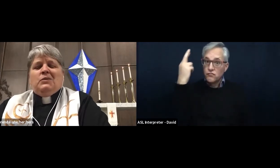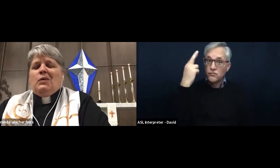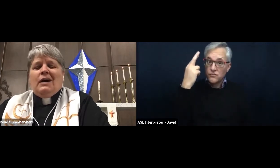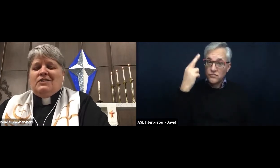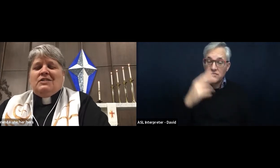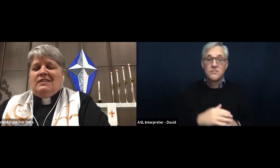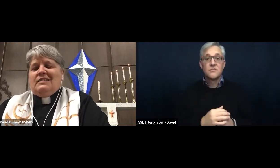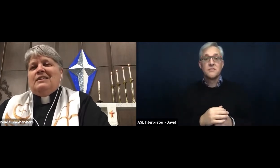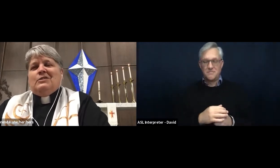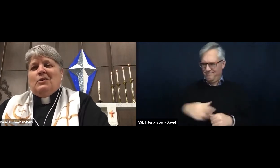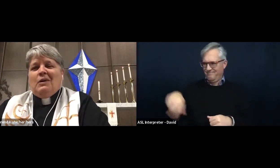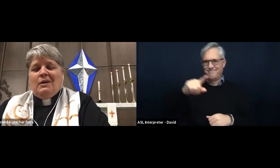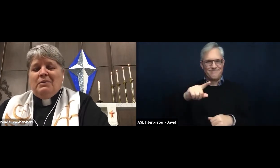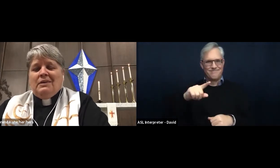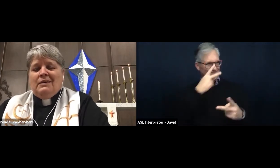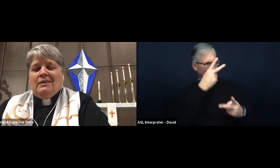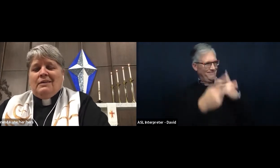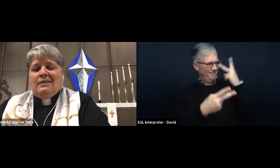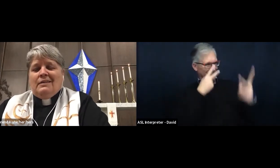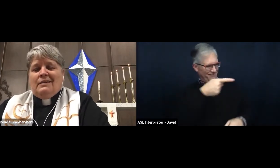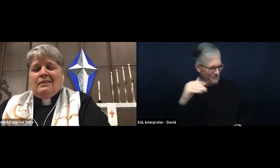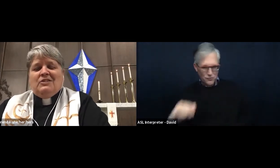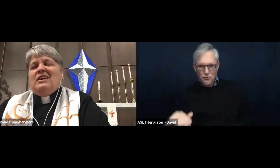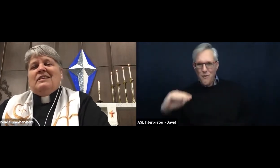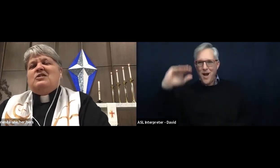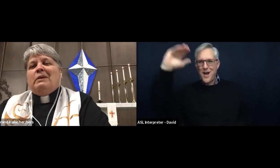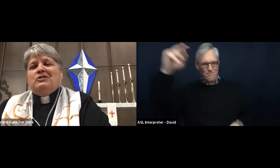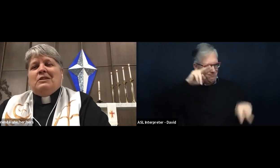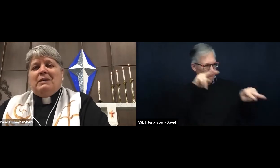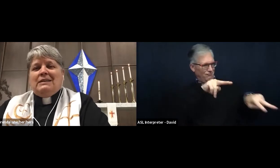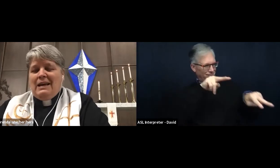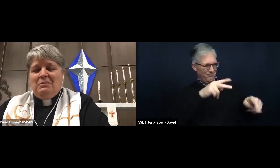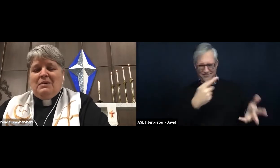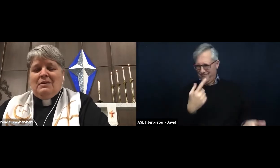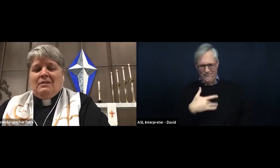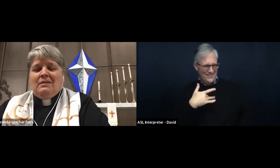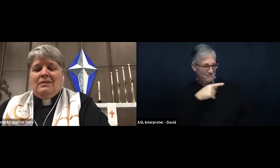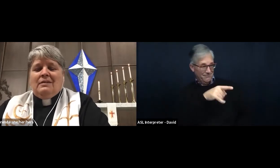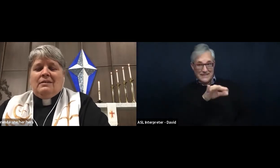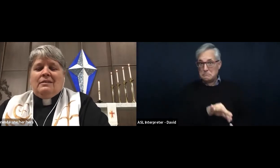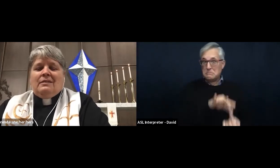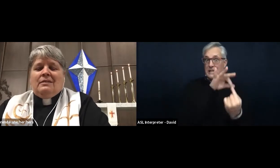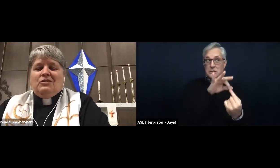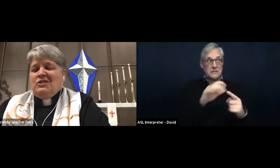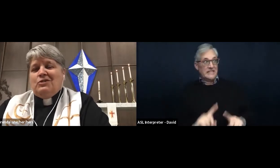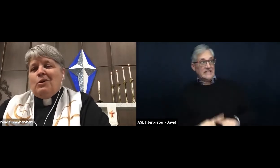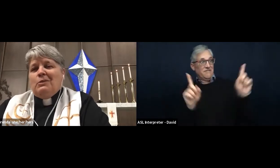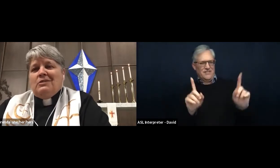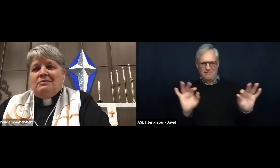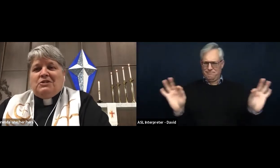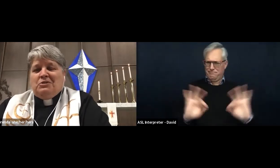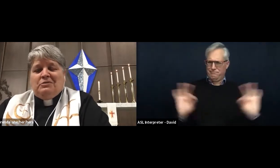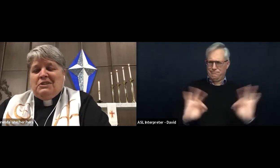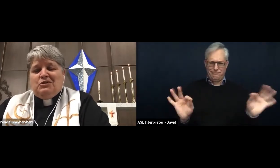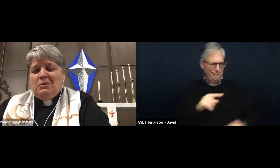Because we watched these kids grow up. There's nothing special about them. They're just